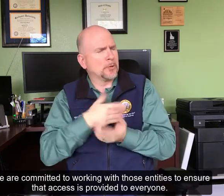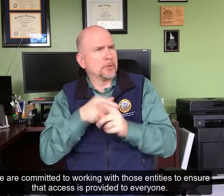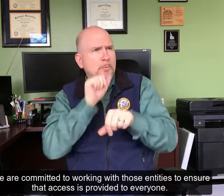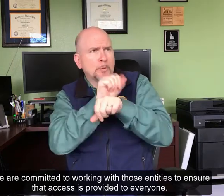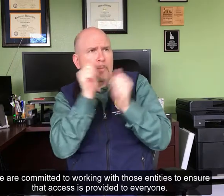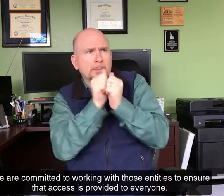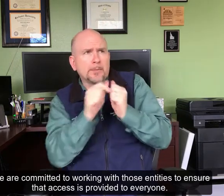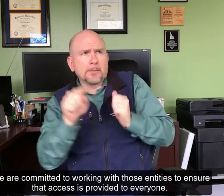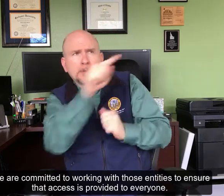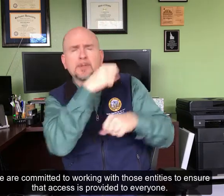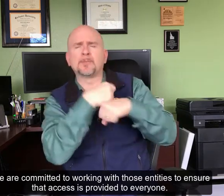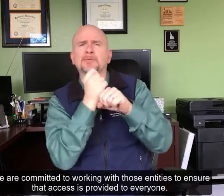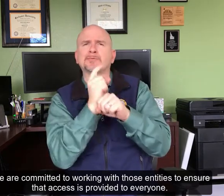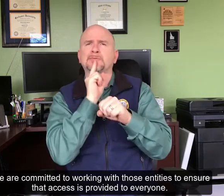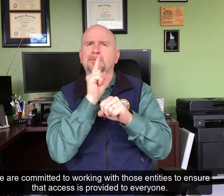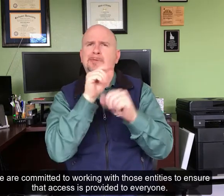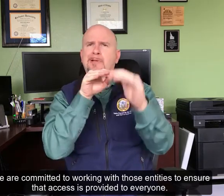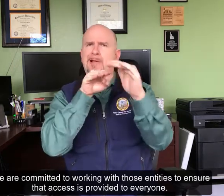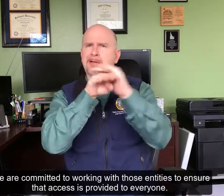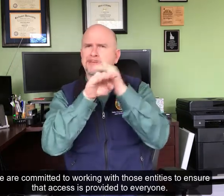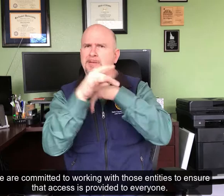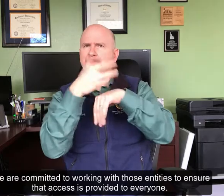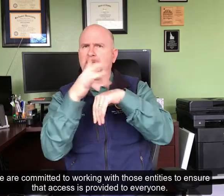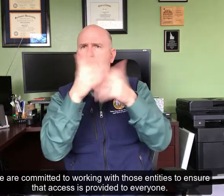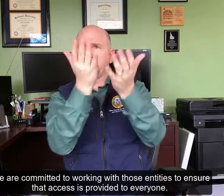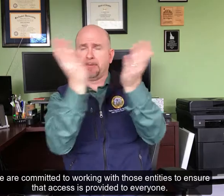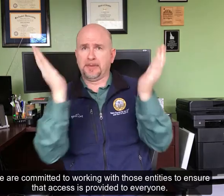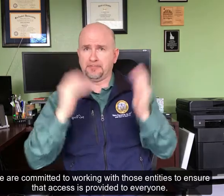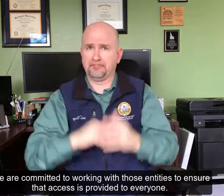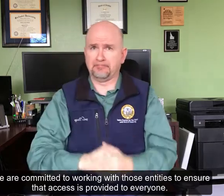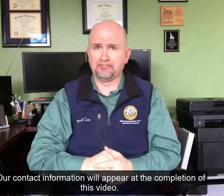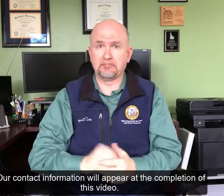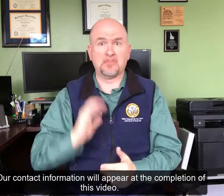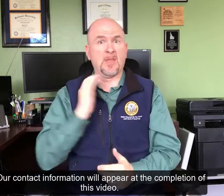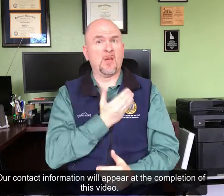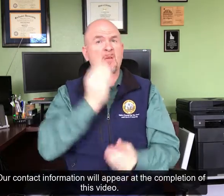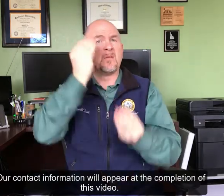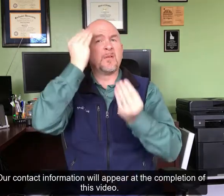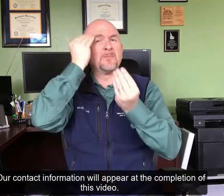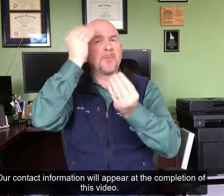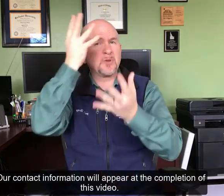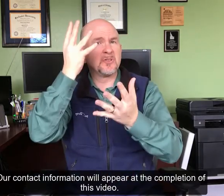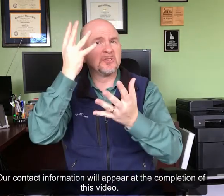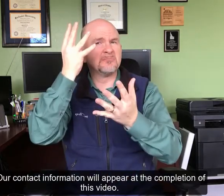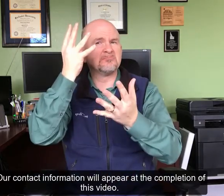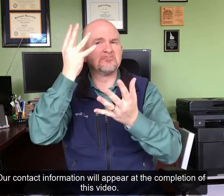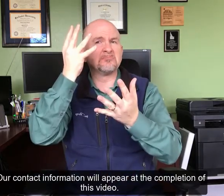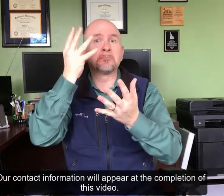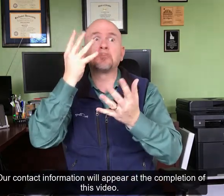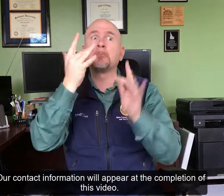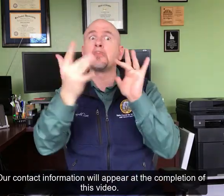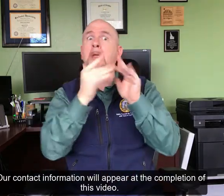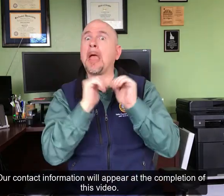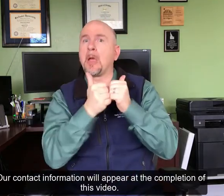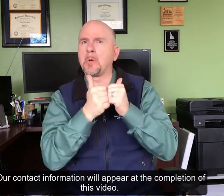ensure that access is provided to everyone. Our contact information will appear at the completion of this video.